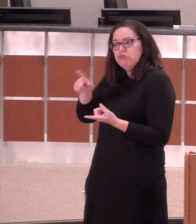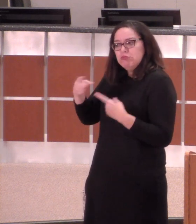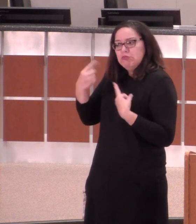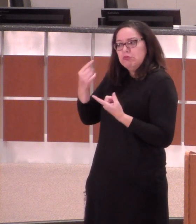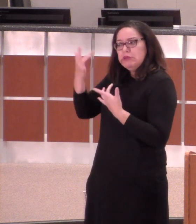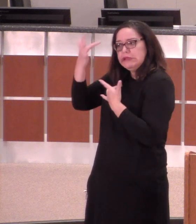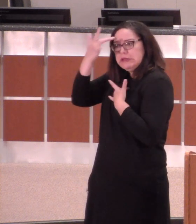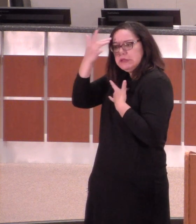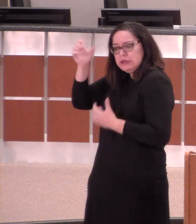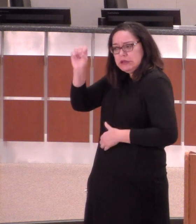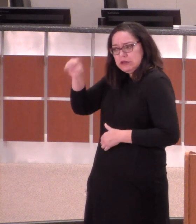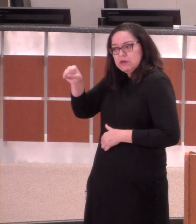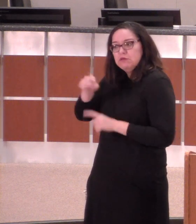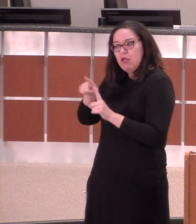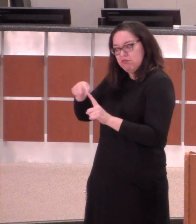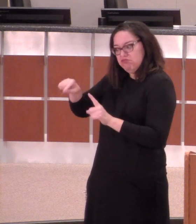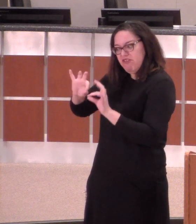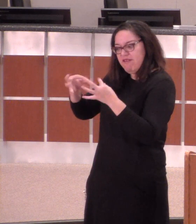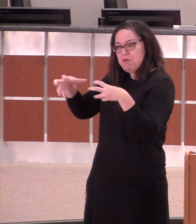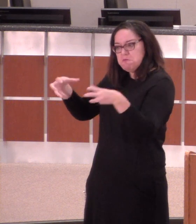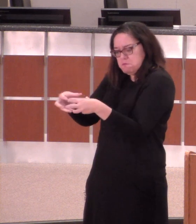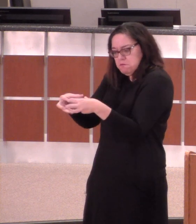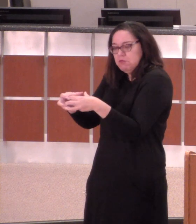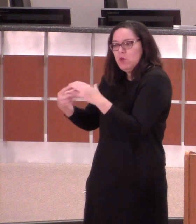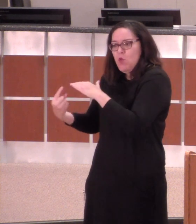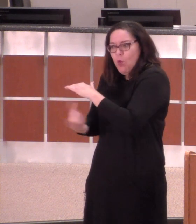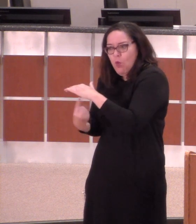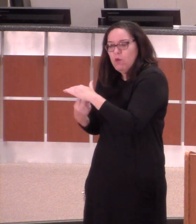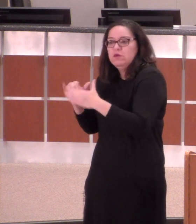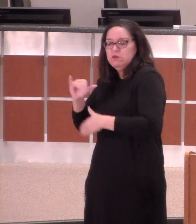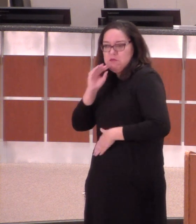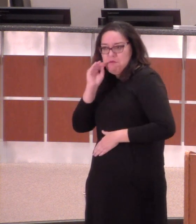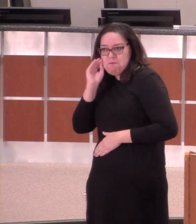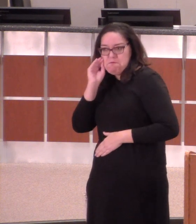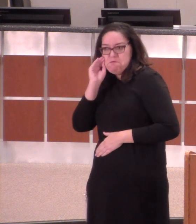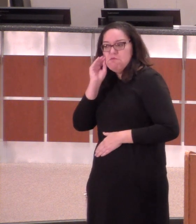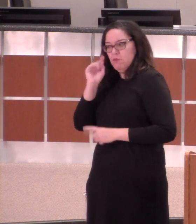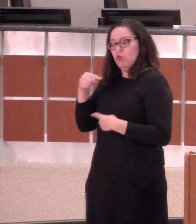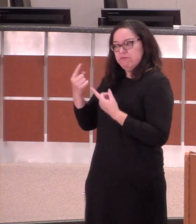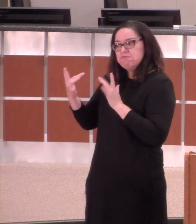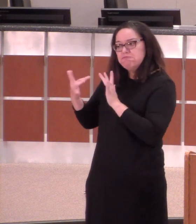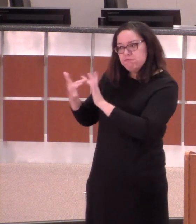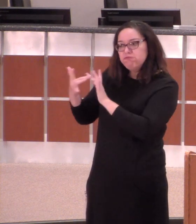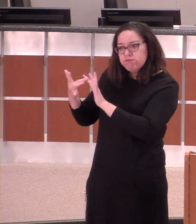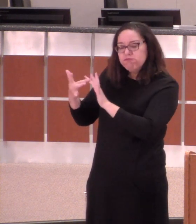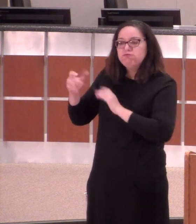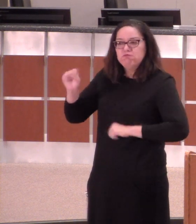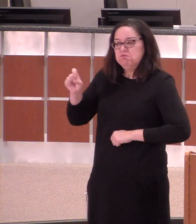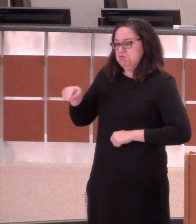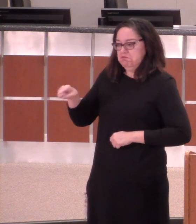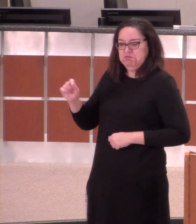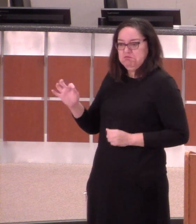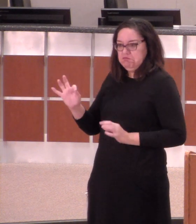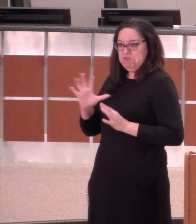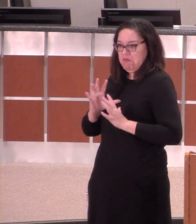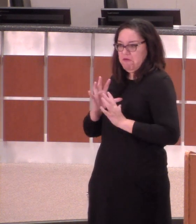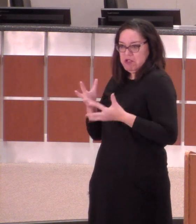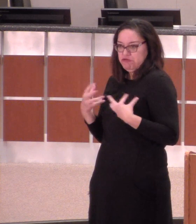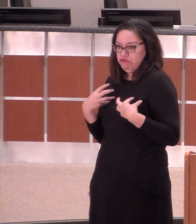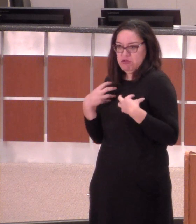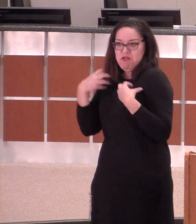they have quarantined themselves at home, and we're in contact with them. They are fine and recovering.